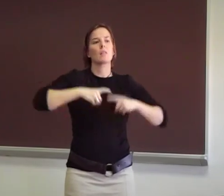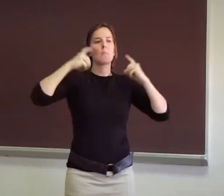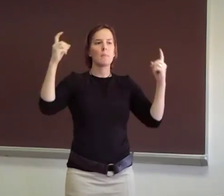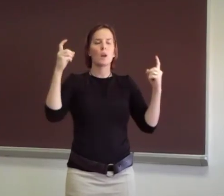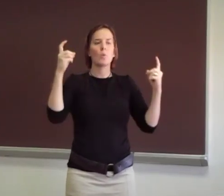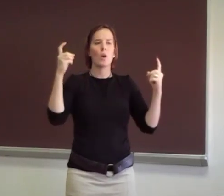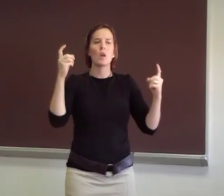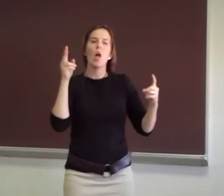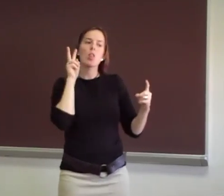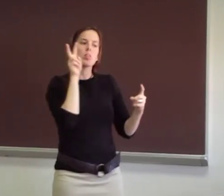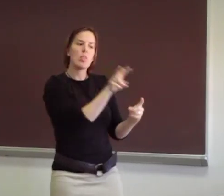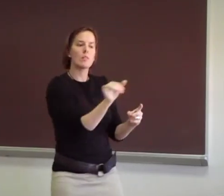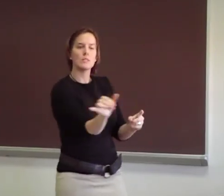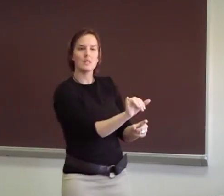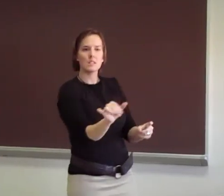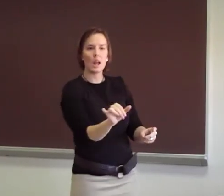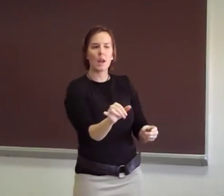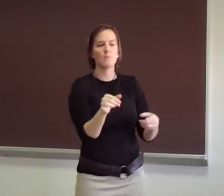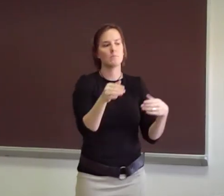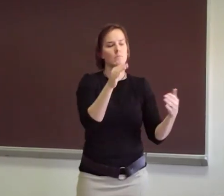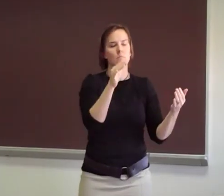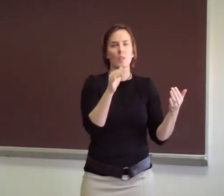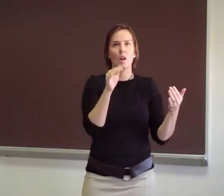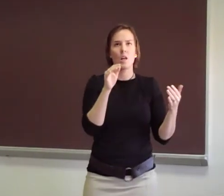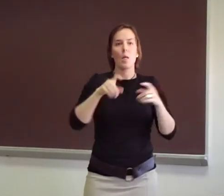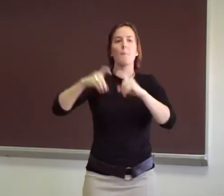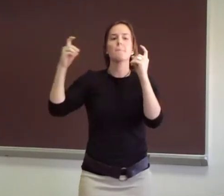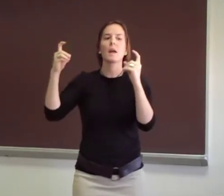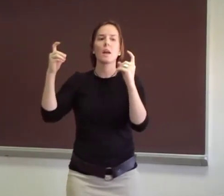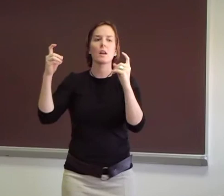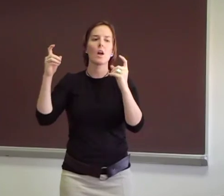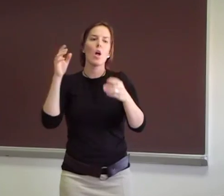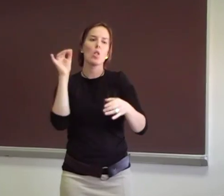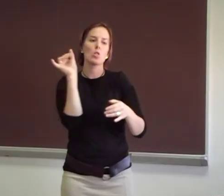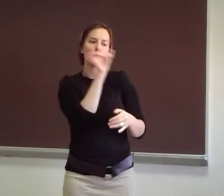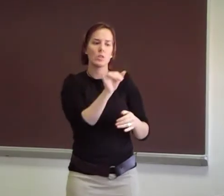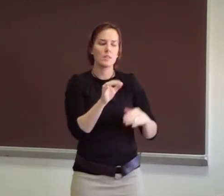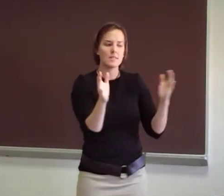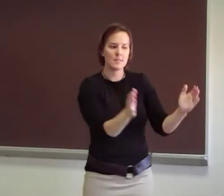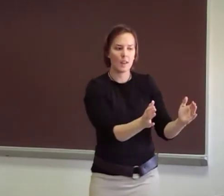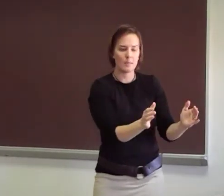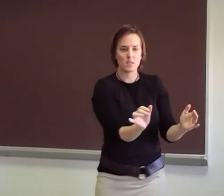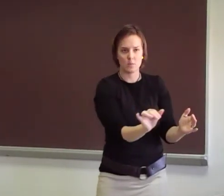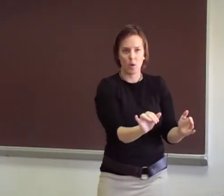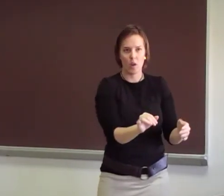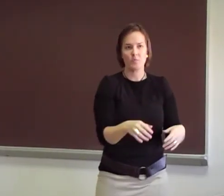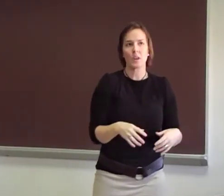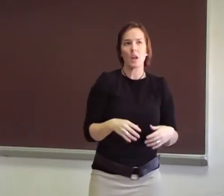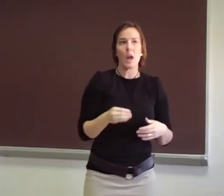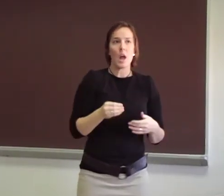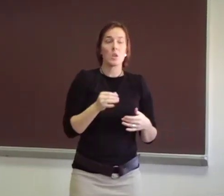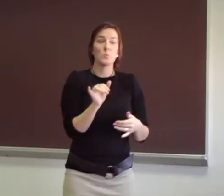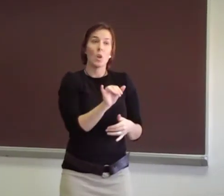And with things that were higher up, we also had to know how high up the mark would be. So we had